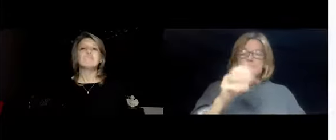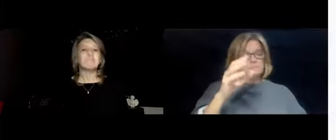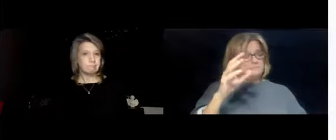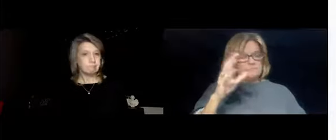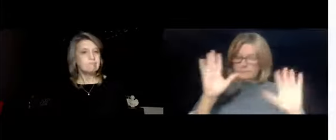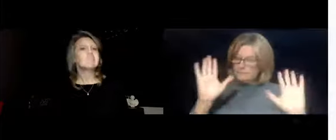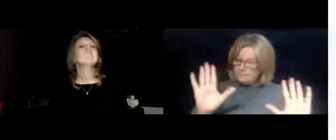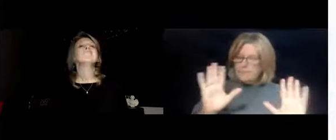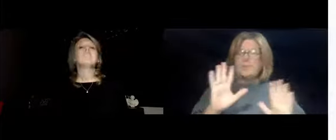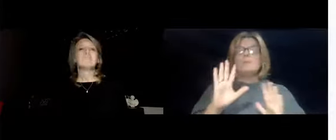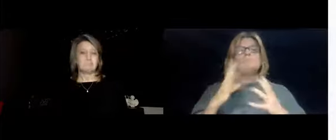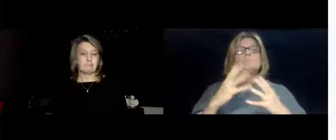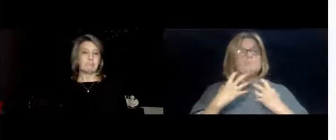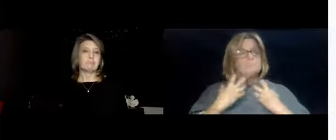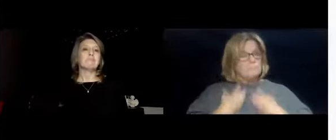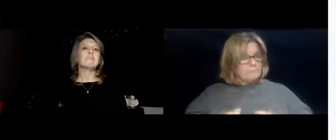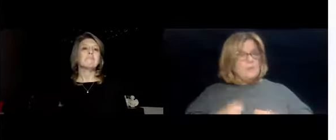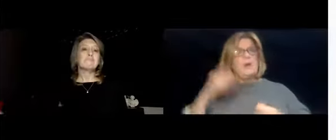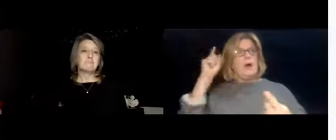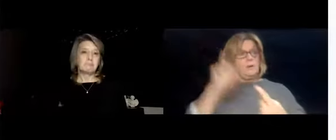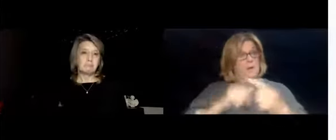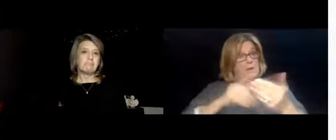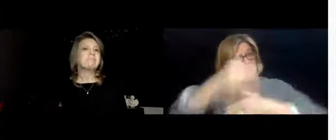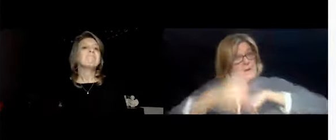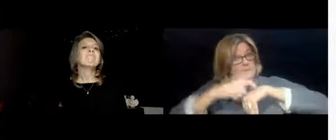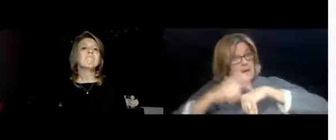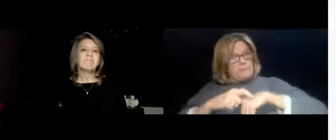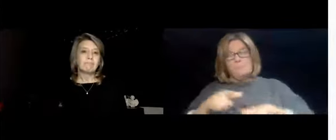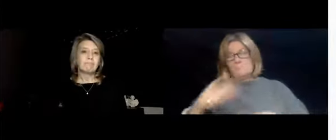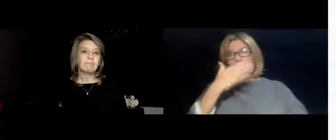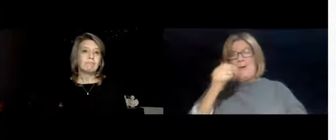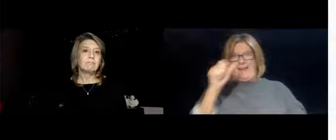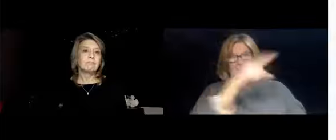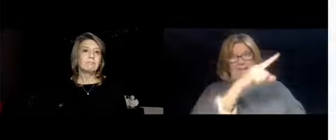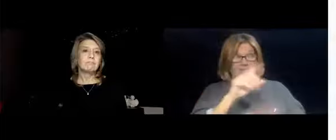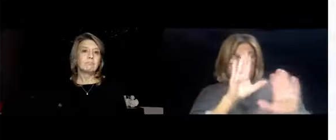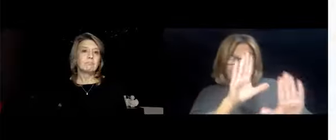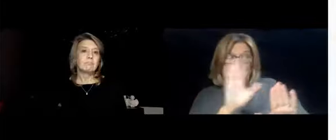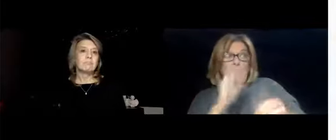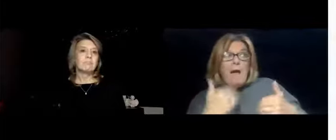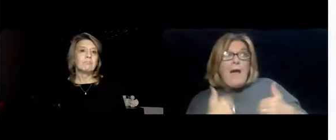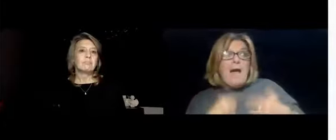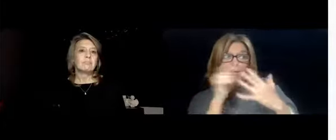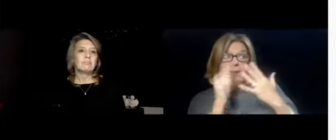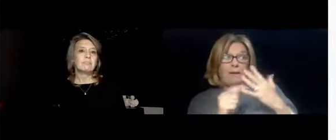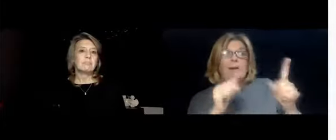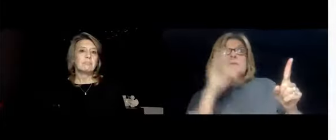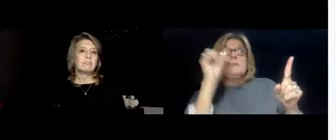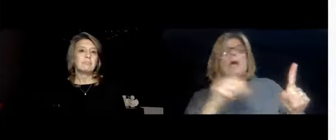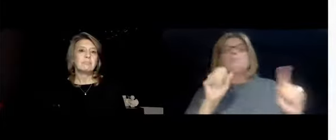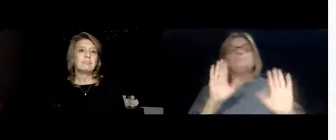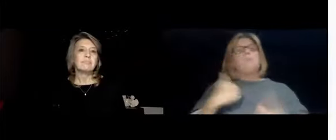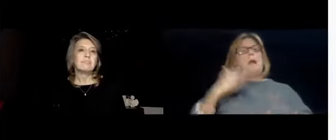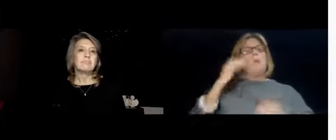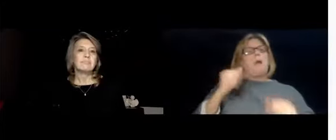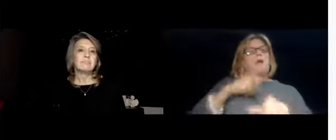do my best to keep my, composure and not say anything until next time. I make sure, if I think I'm going to have that